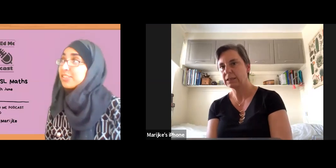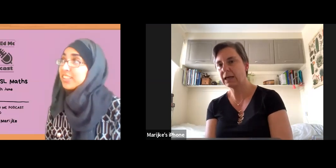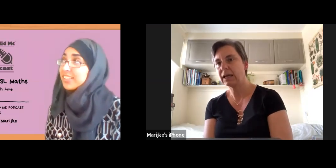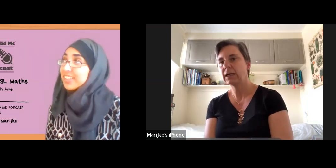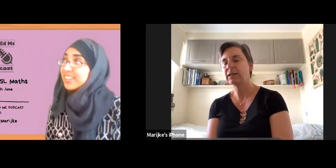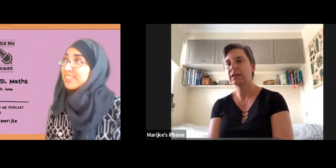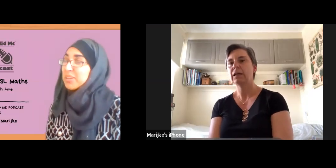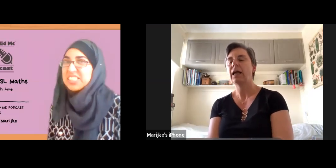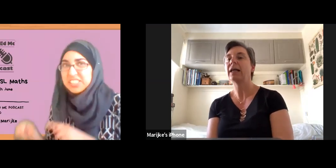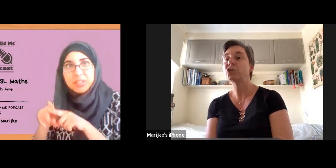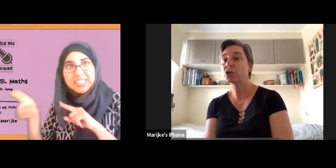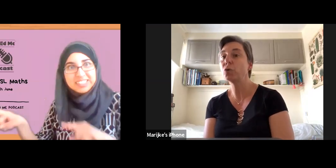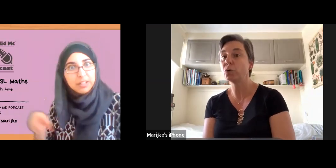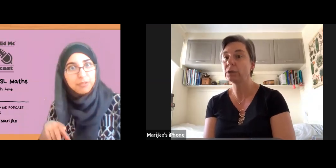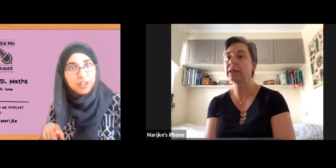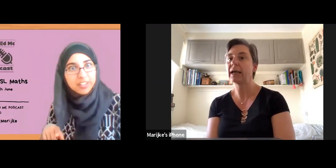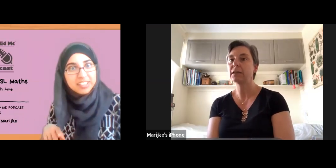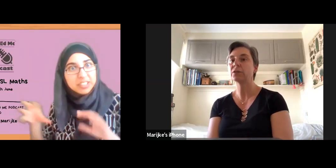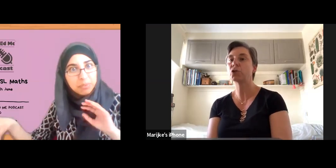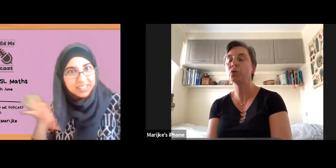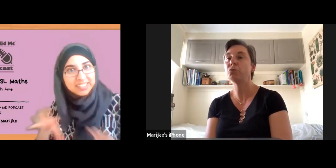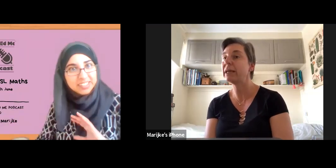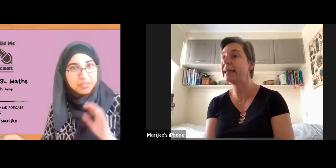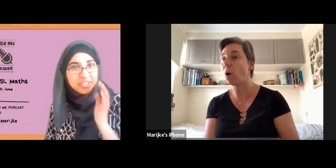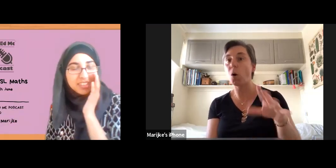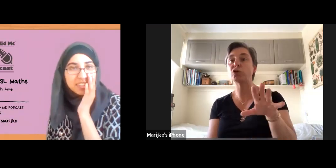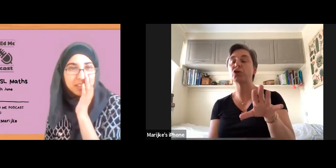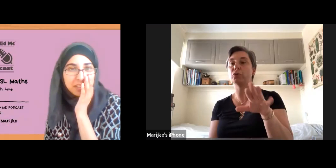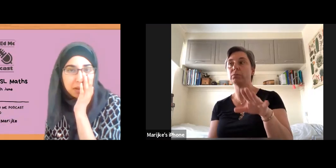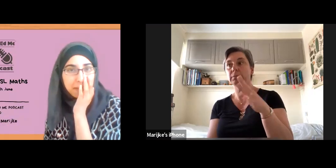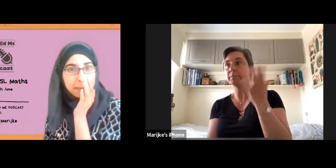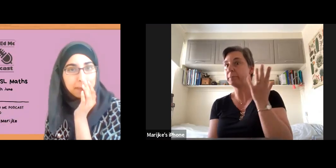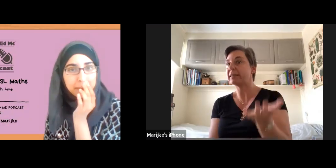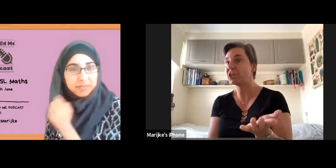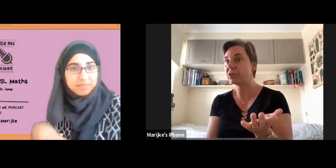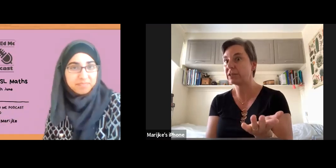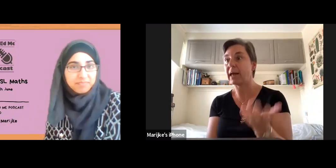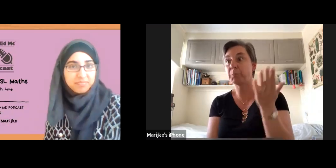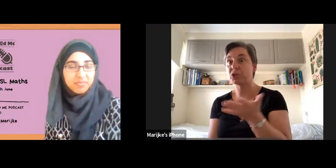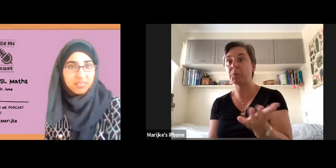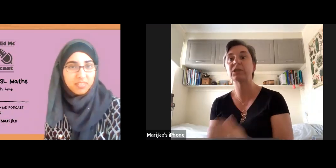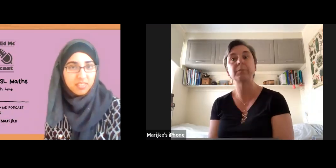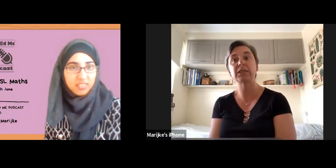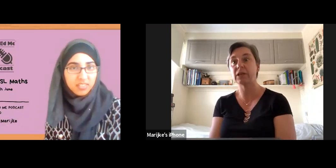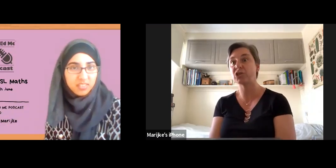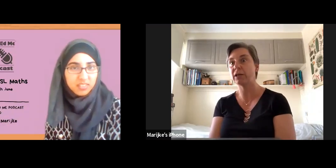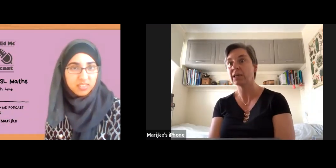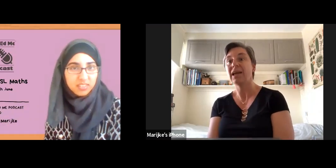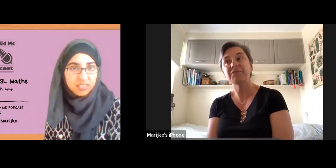really, because it's completely different. School really ought to pay attention to that and put support in place for that child. If they